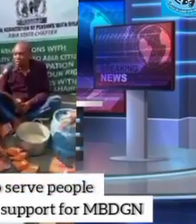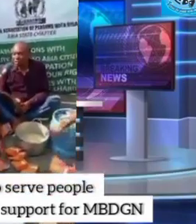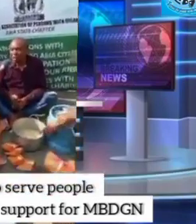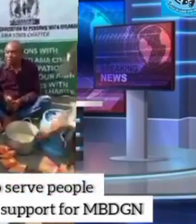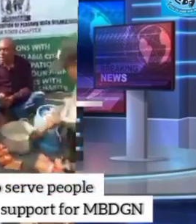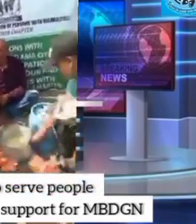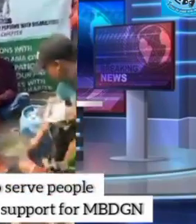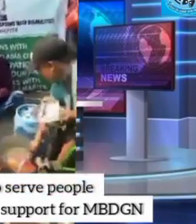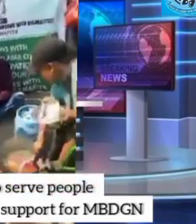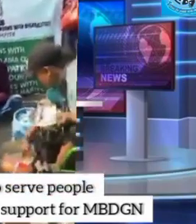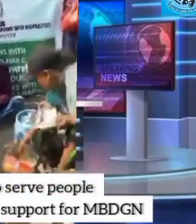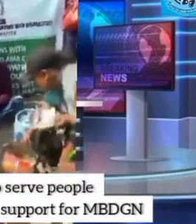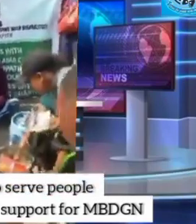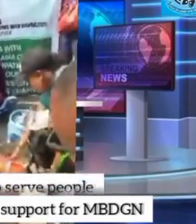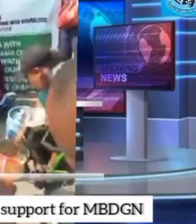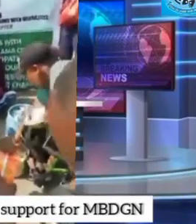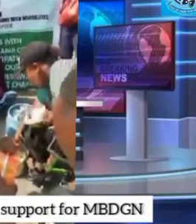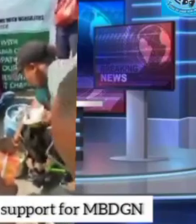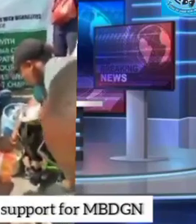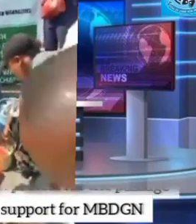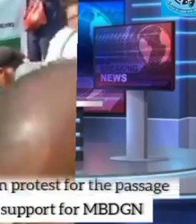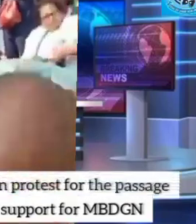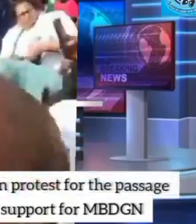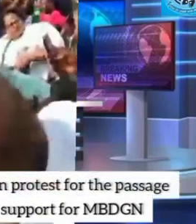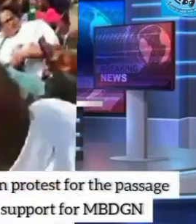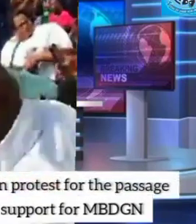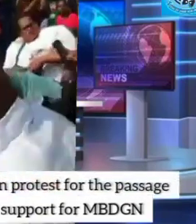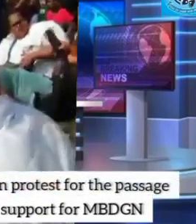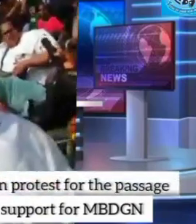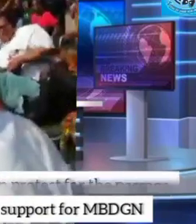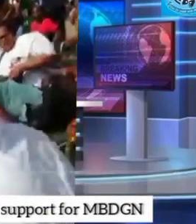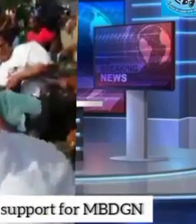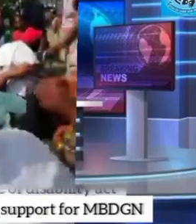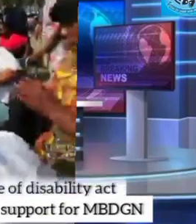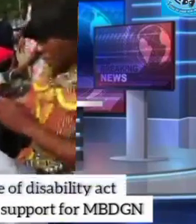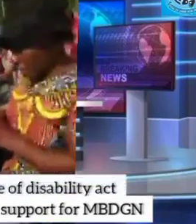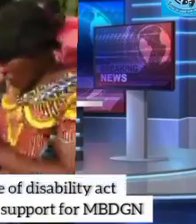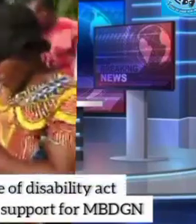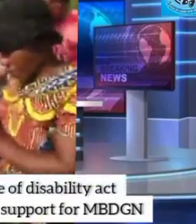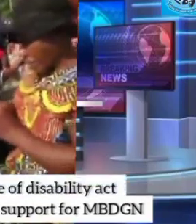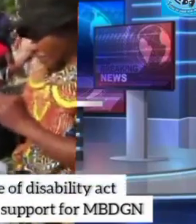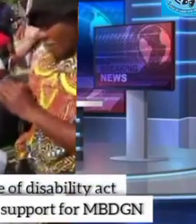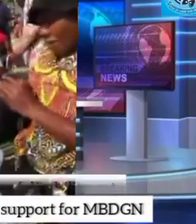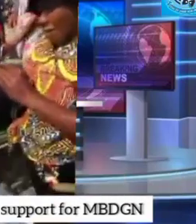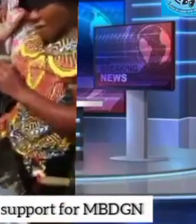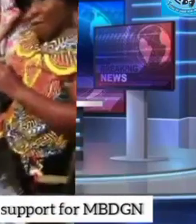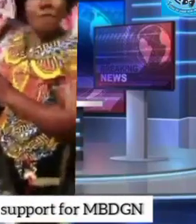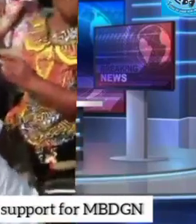disabilities kitchen, cooking to serve people who are in protest for the passage of Disability Act.